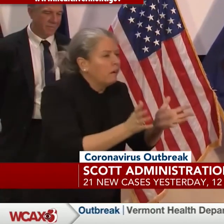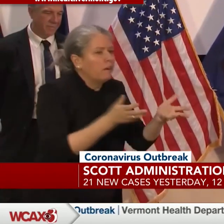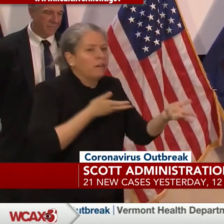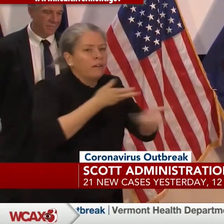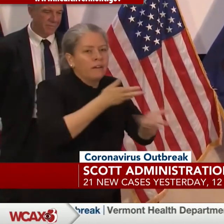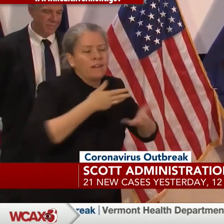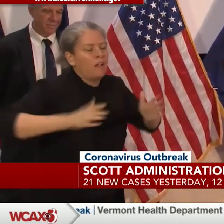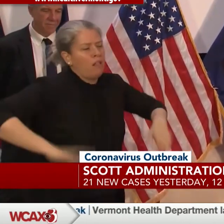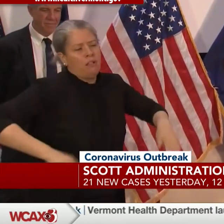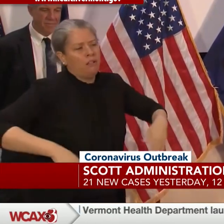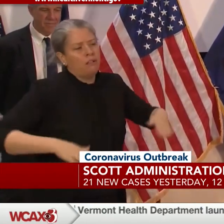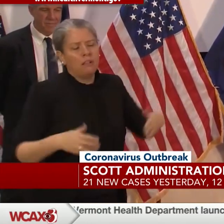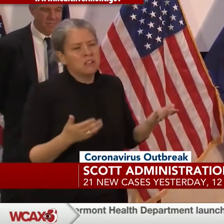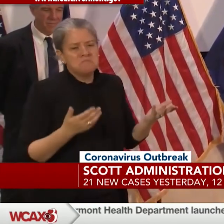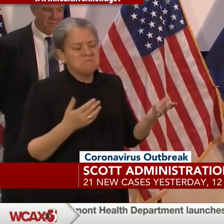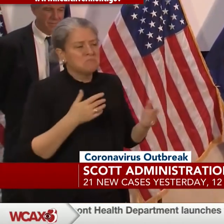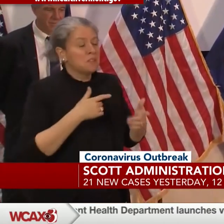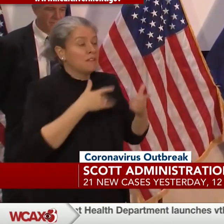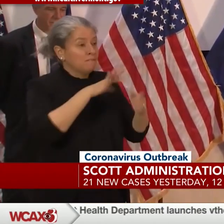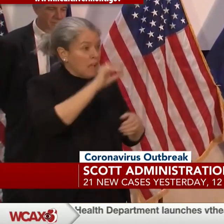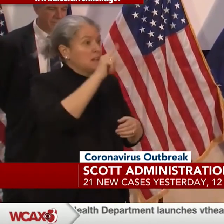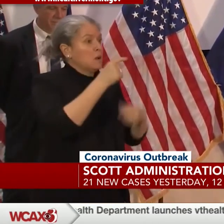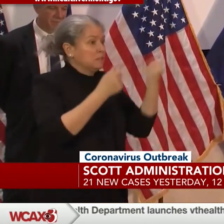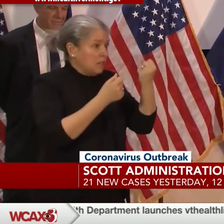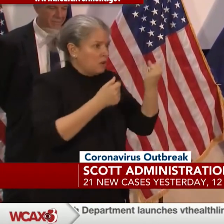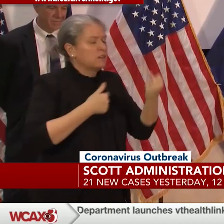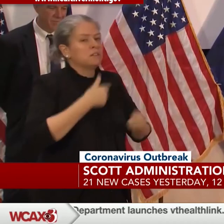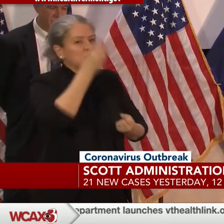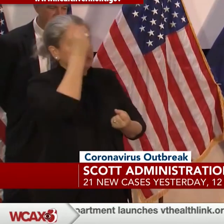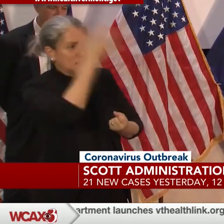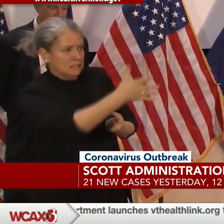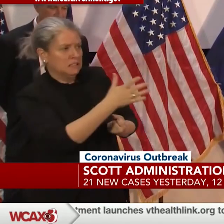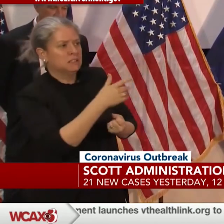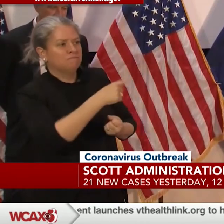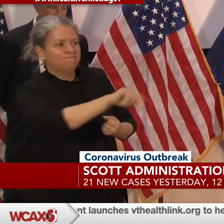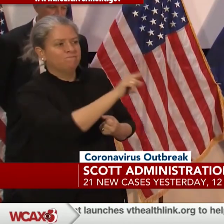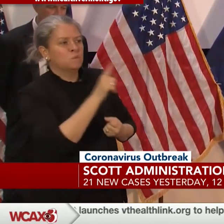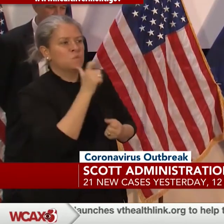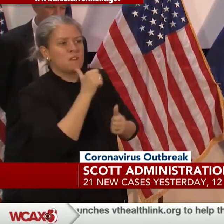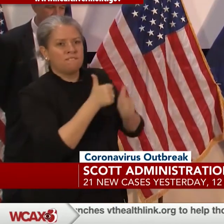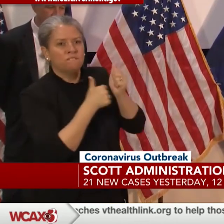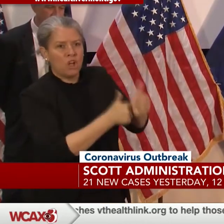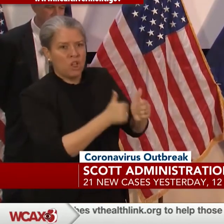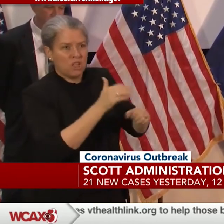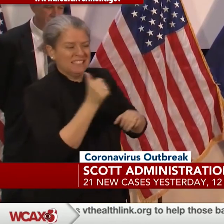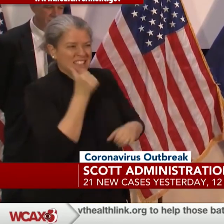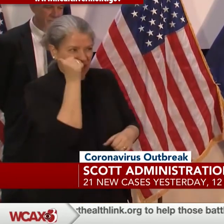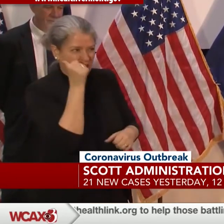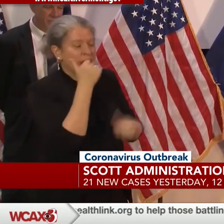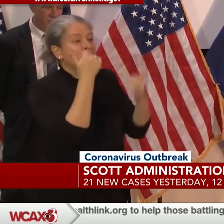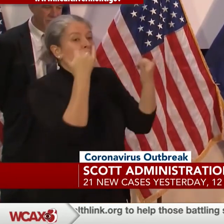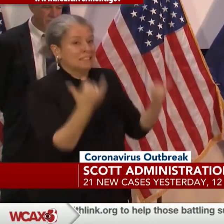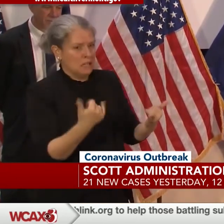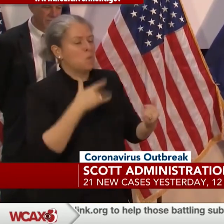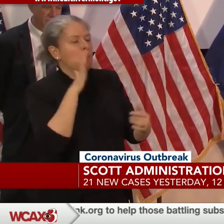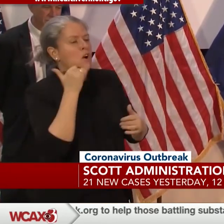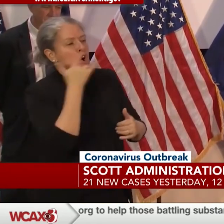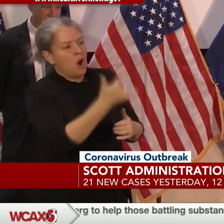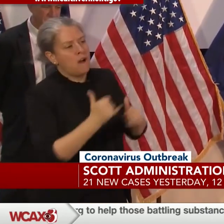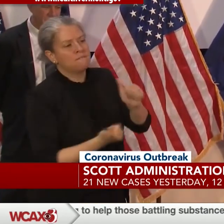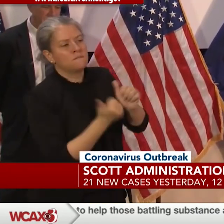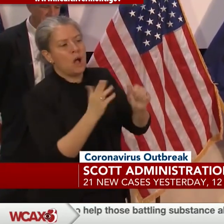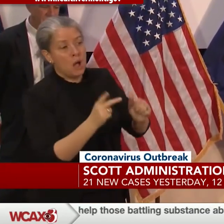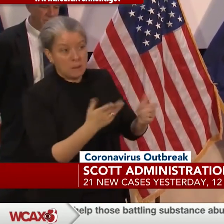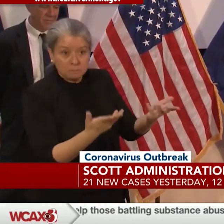the responsivity at this point, but we expect that folks will largely be compliant with the 44 properties that,